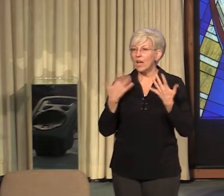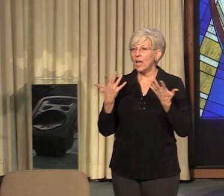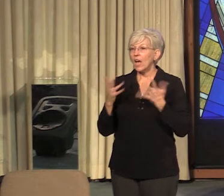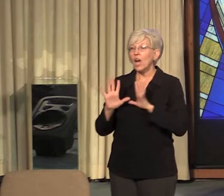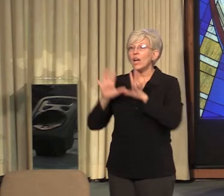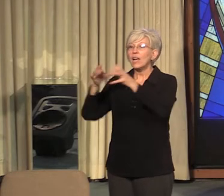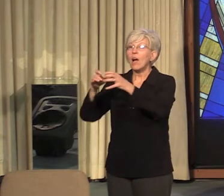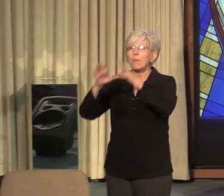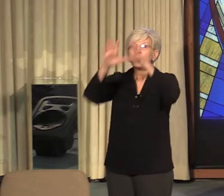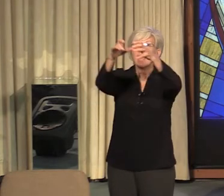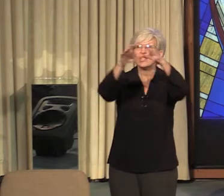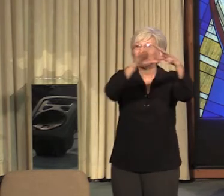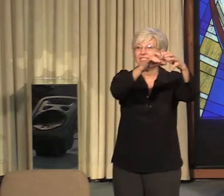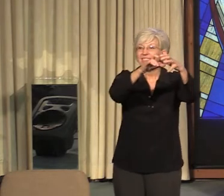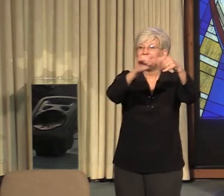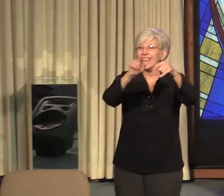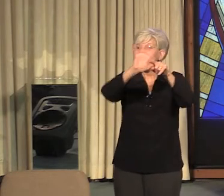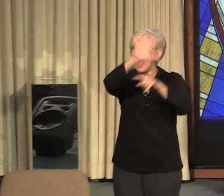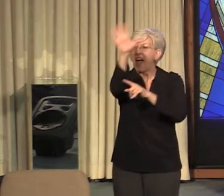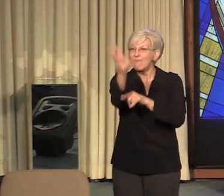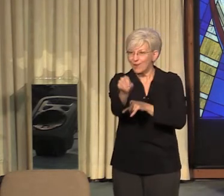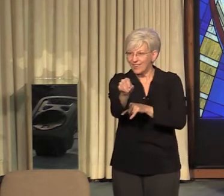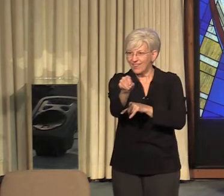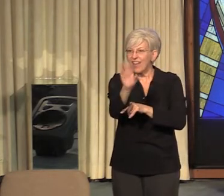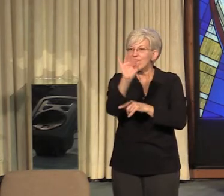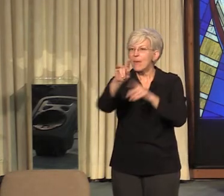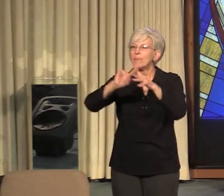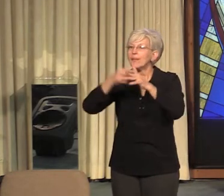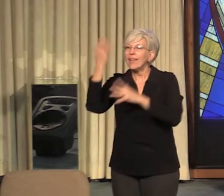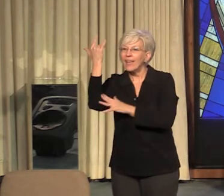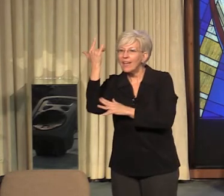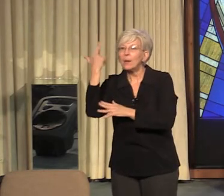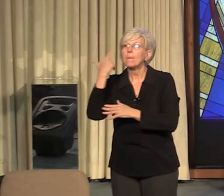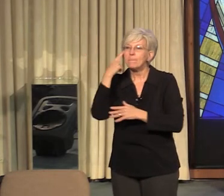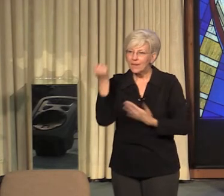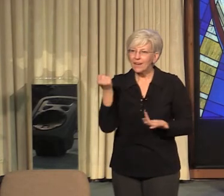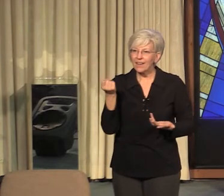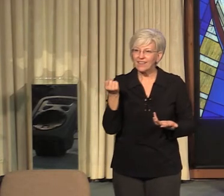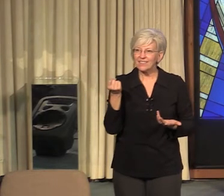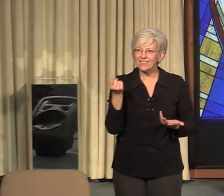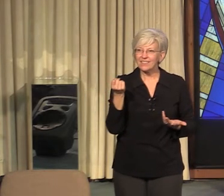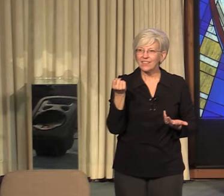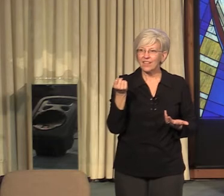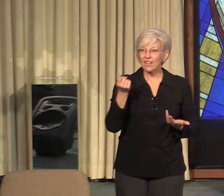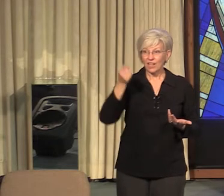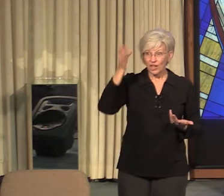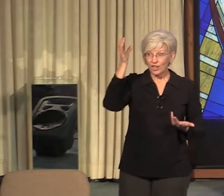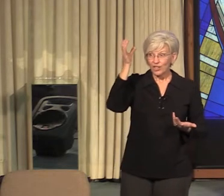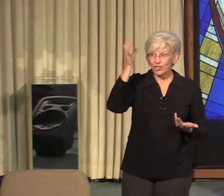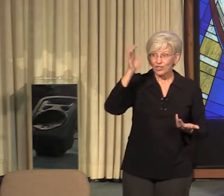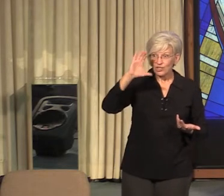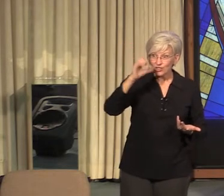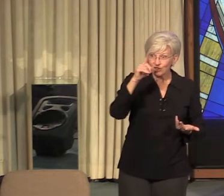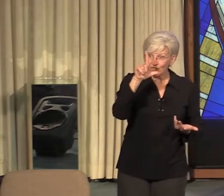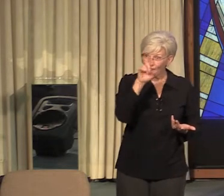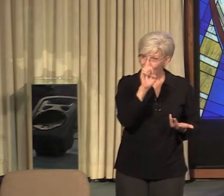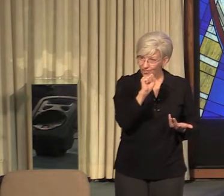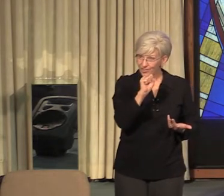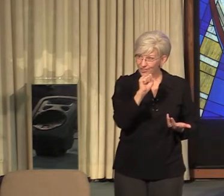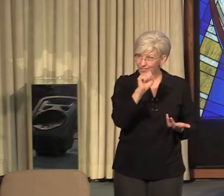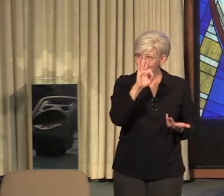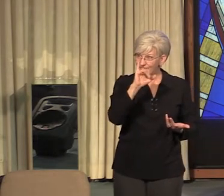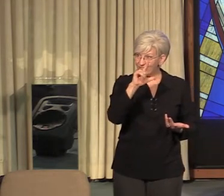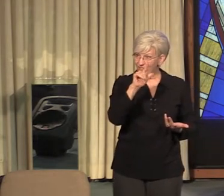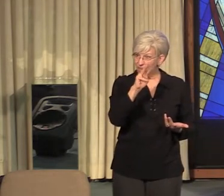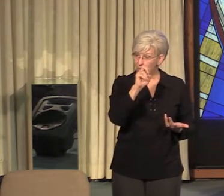congregations in Africa that began because Charles Fillmore was bouncing his signal at a much higher power than